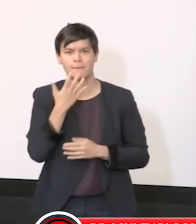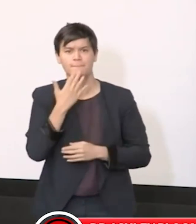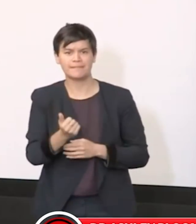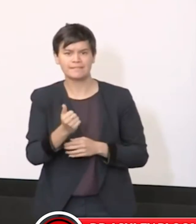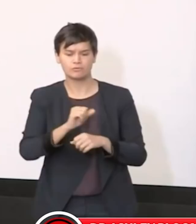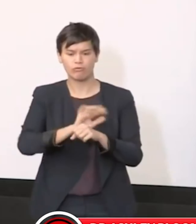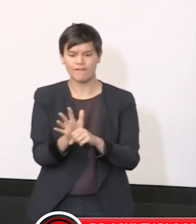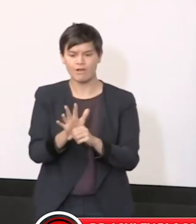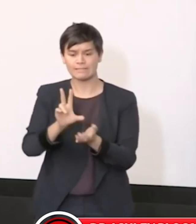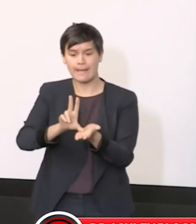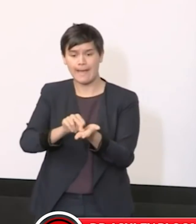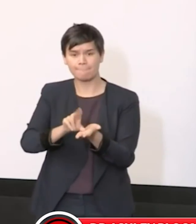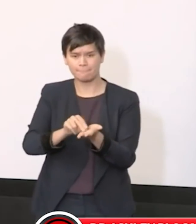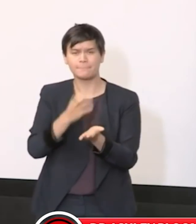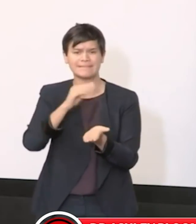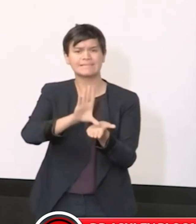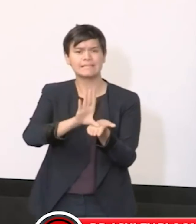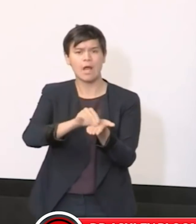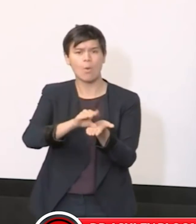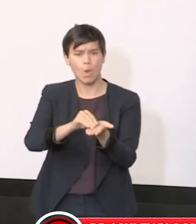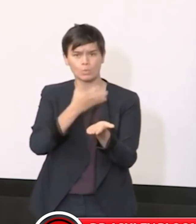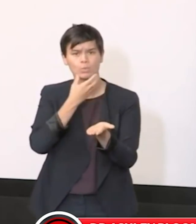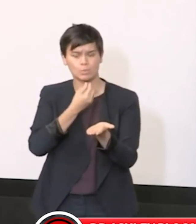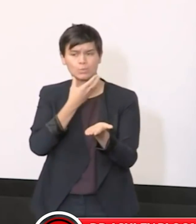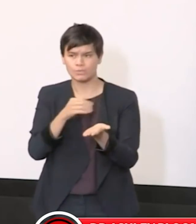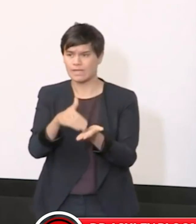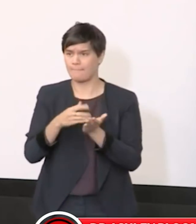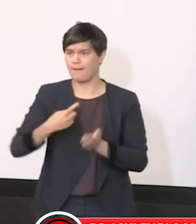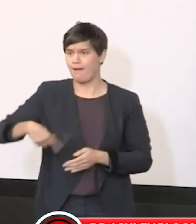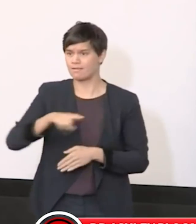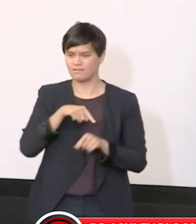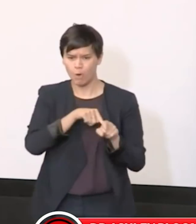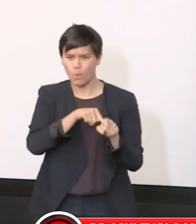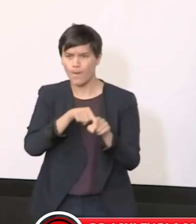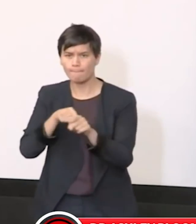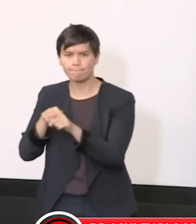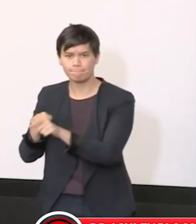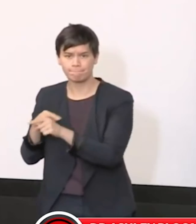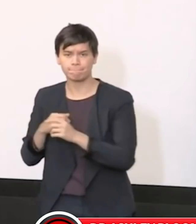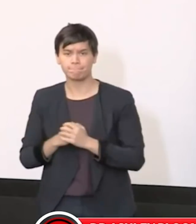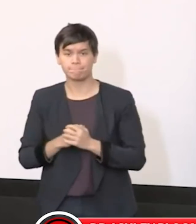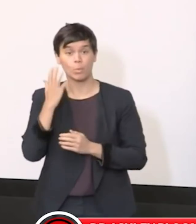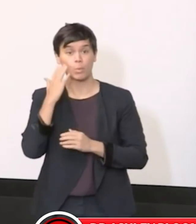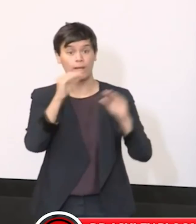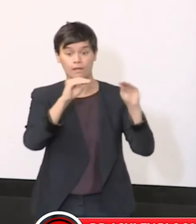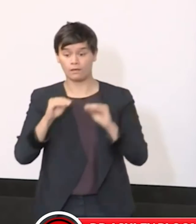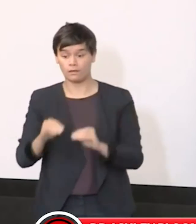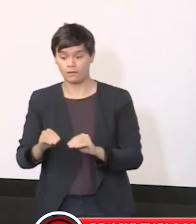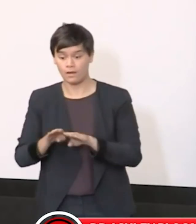will continue to support our contact tracing efforts, including when we move to Alert Level